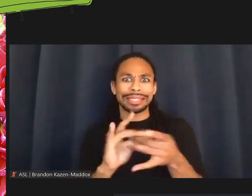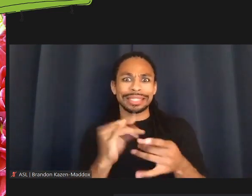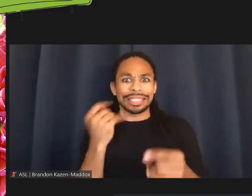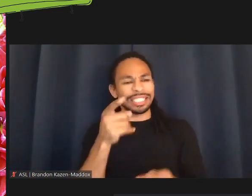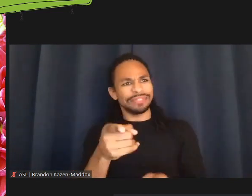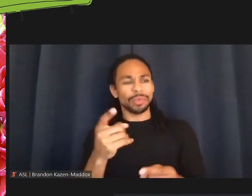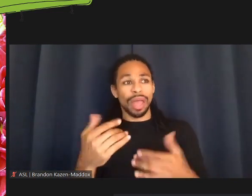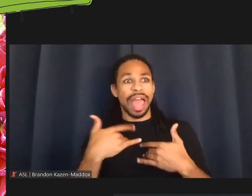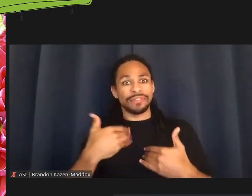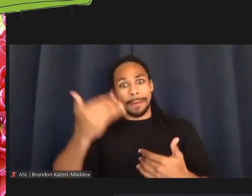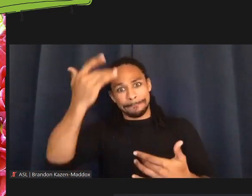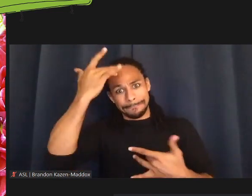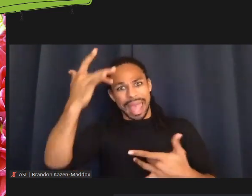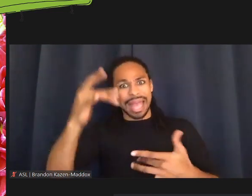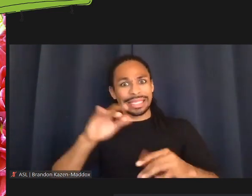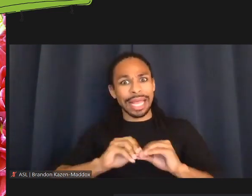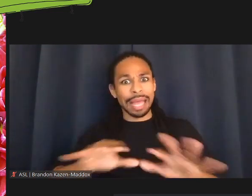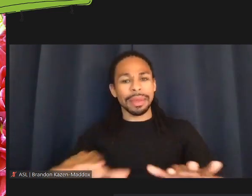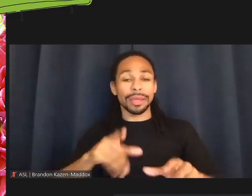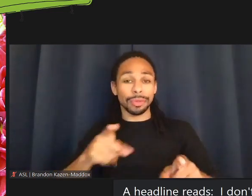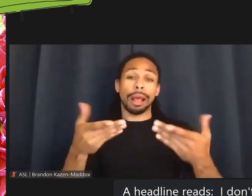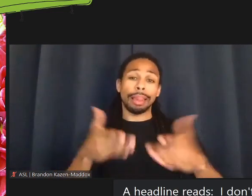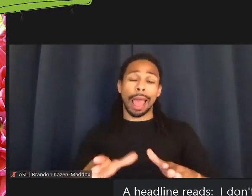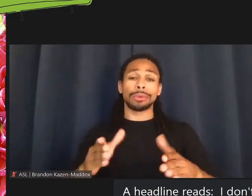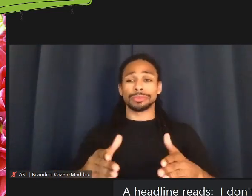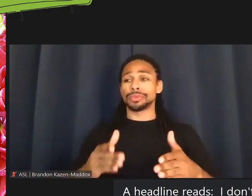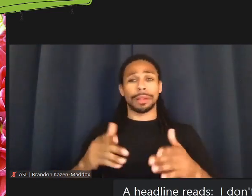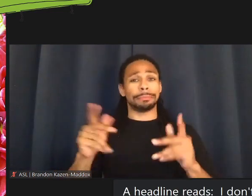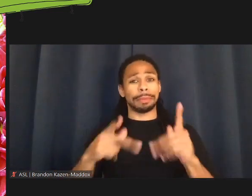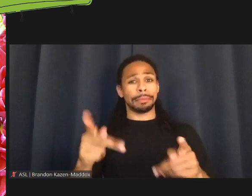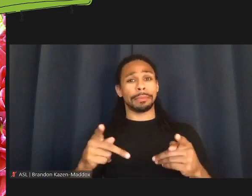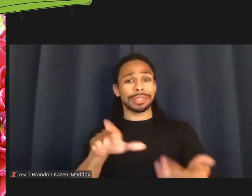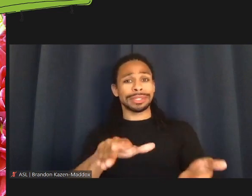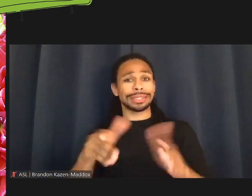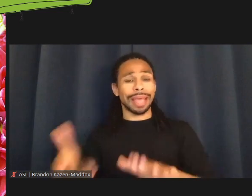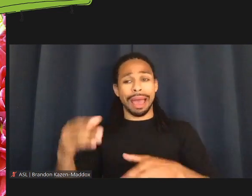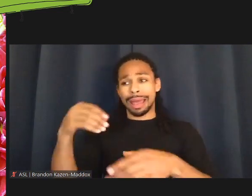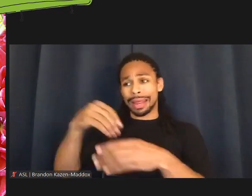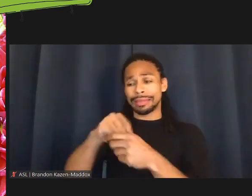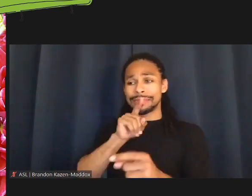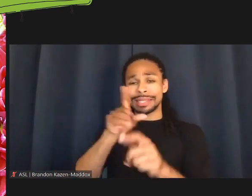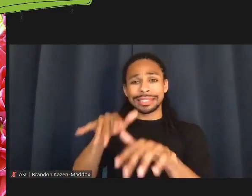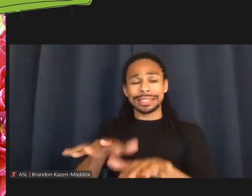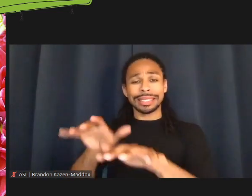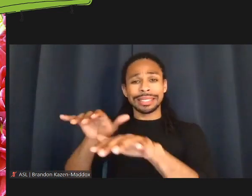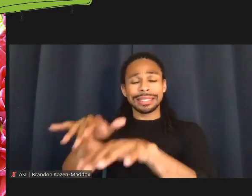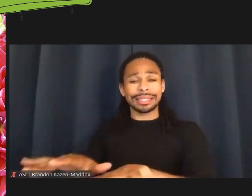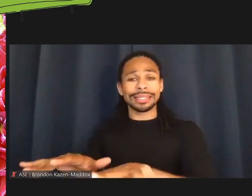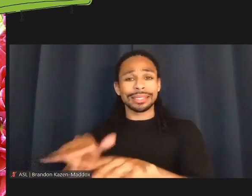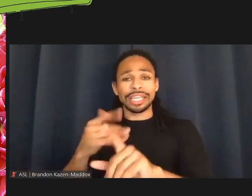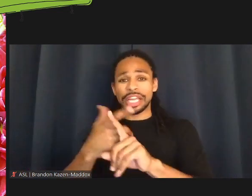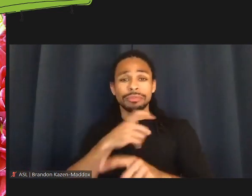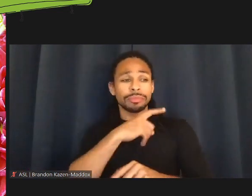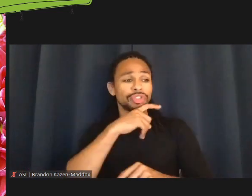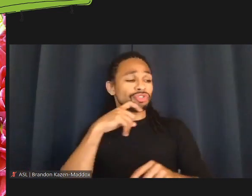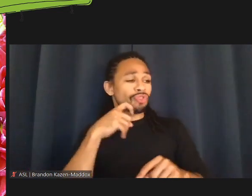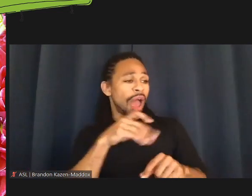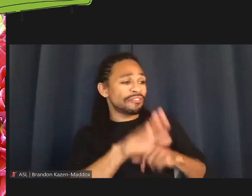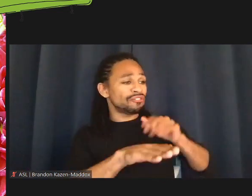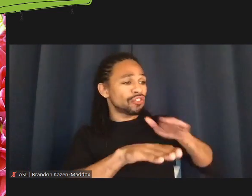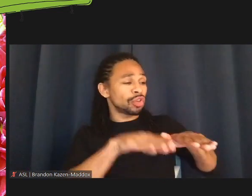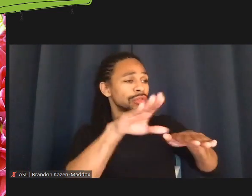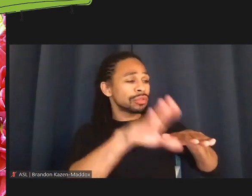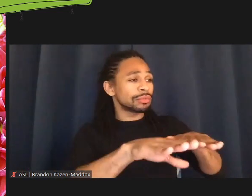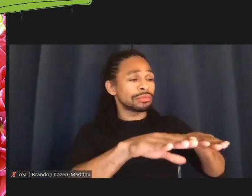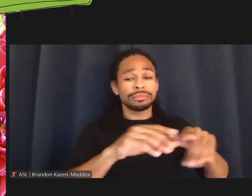in the sea. As if all a law must do for dry foot to dry land, for move from